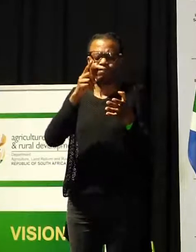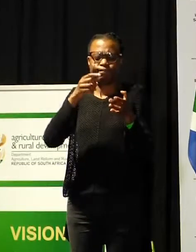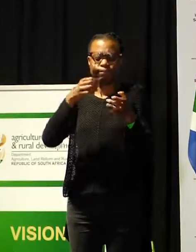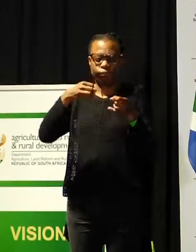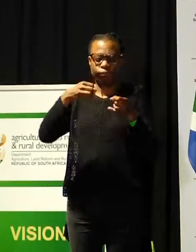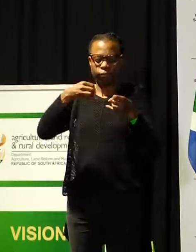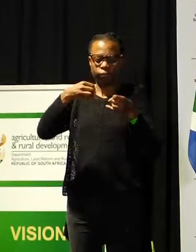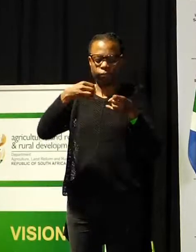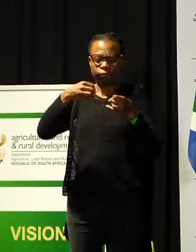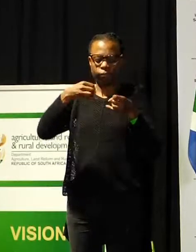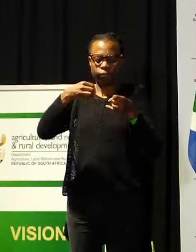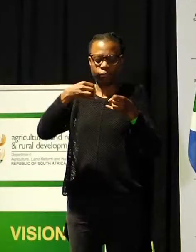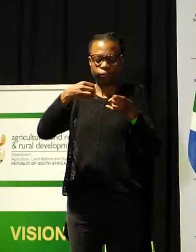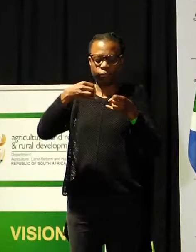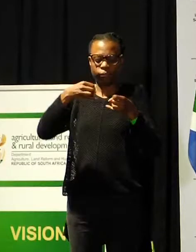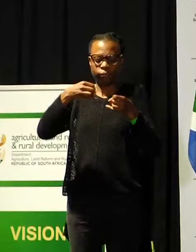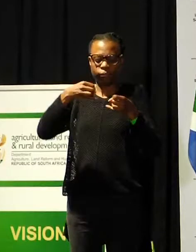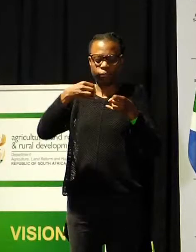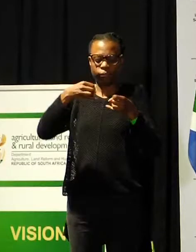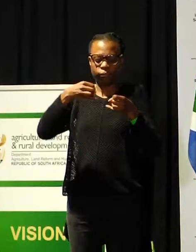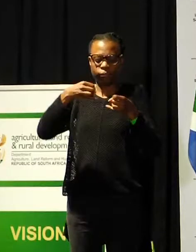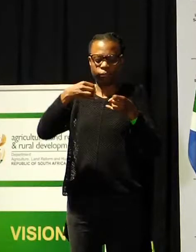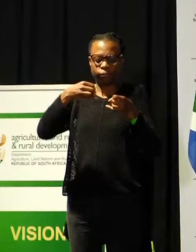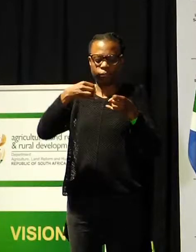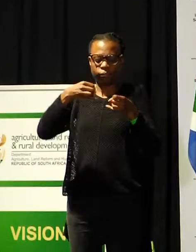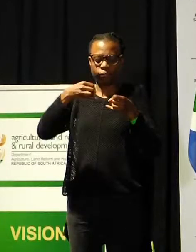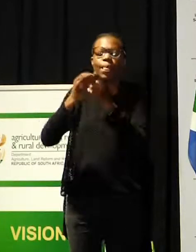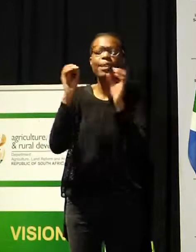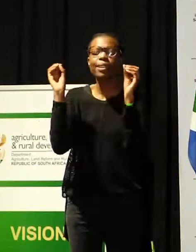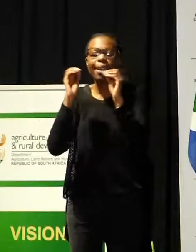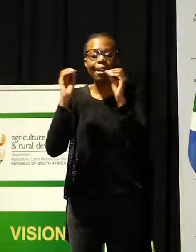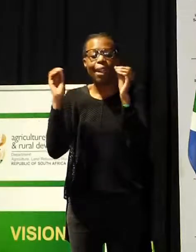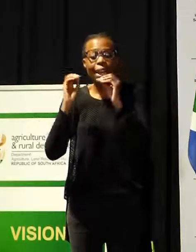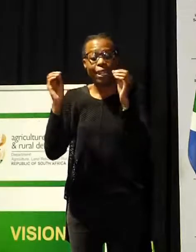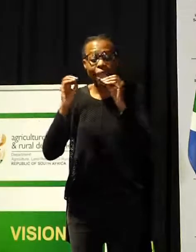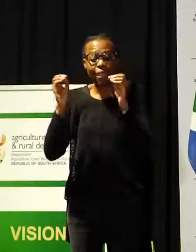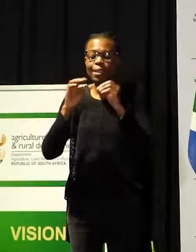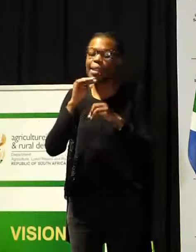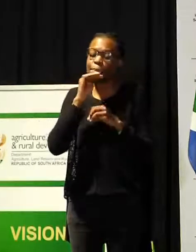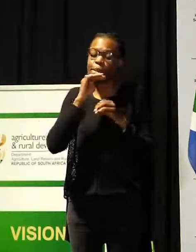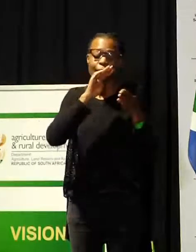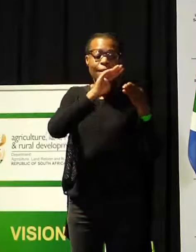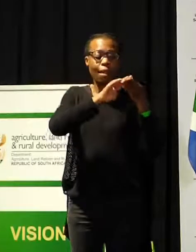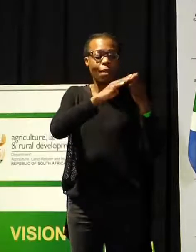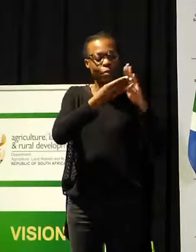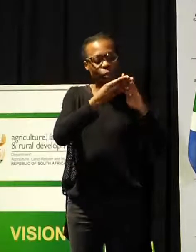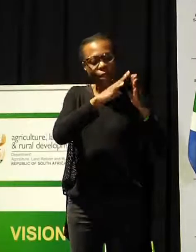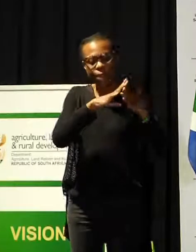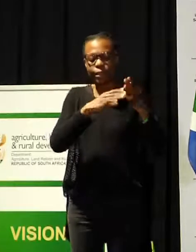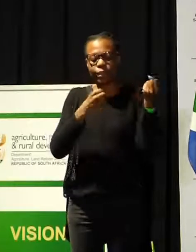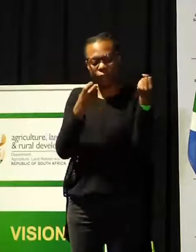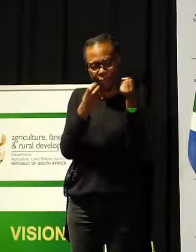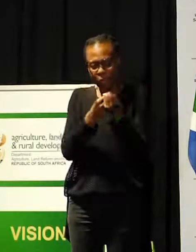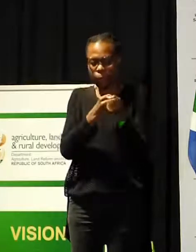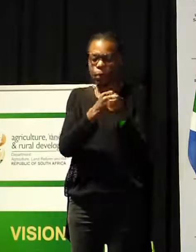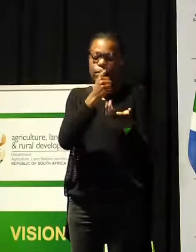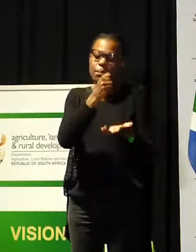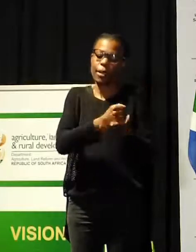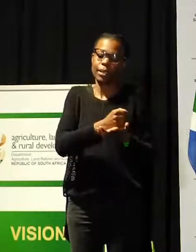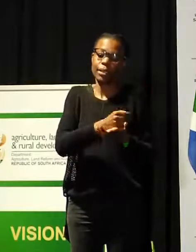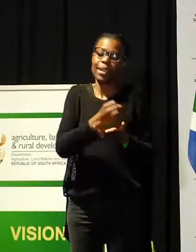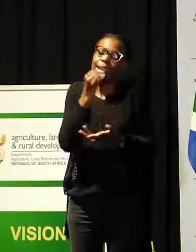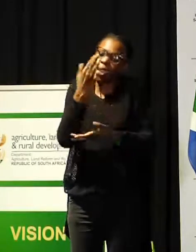no traditional councils, the communities must be supported if they choose to transfer the